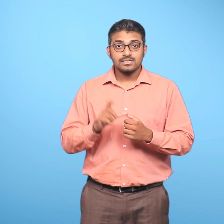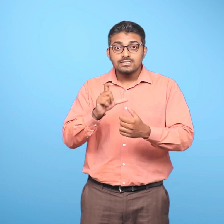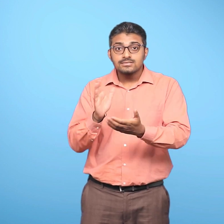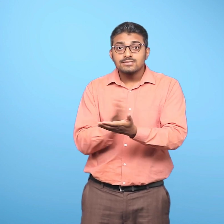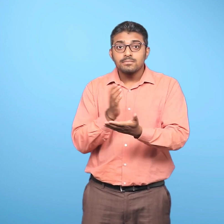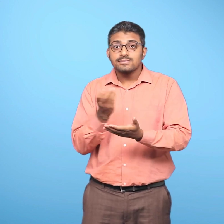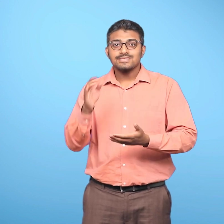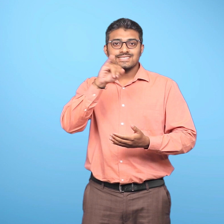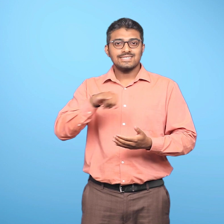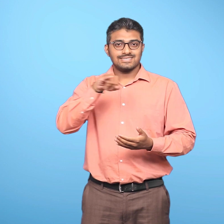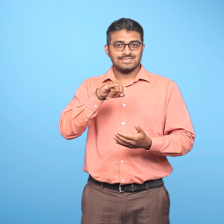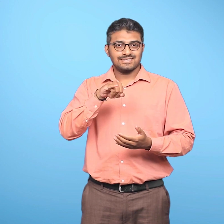This is the lesson 6.